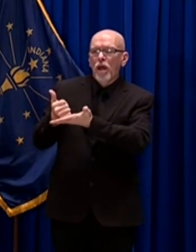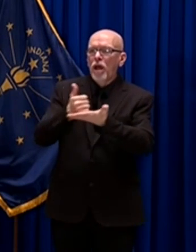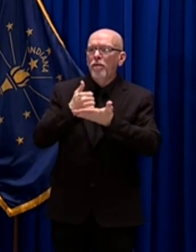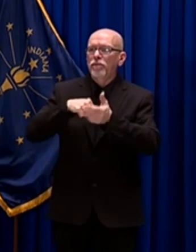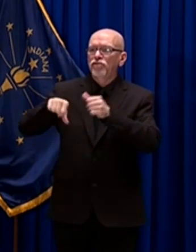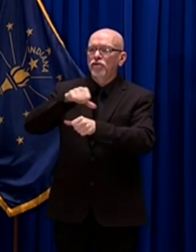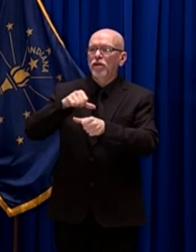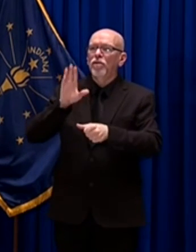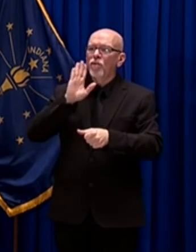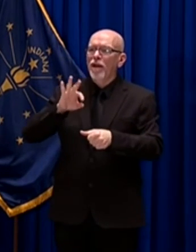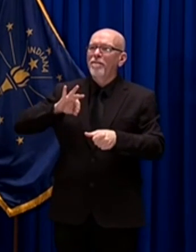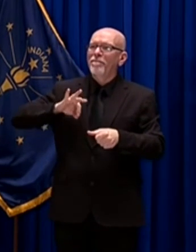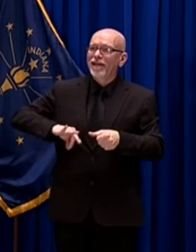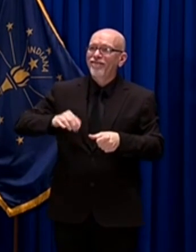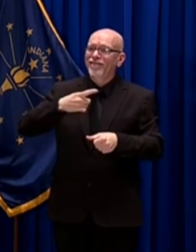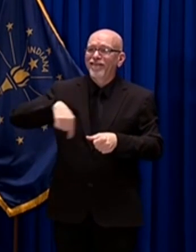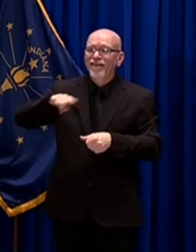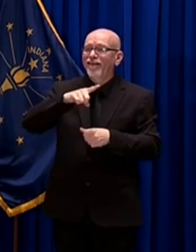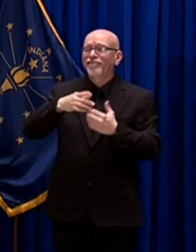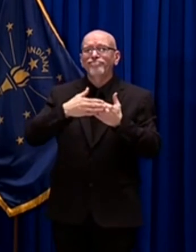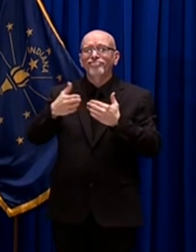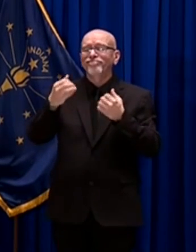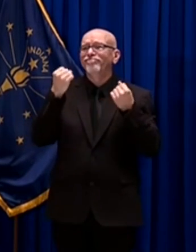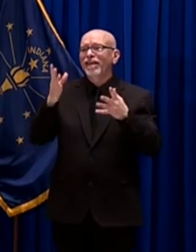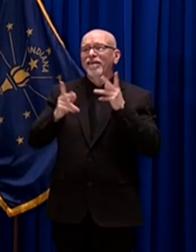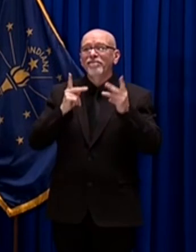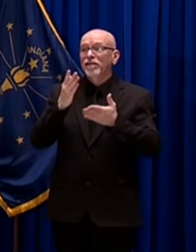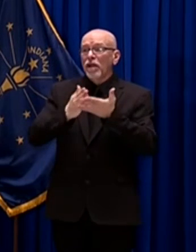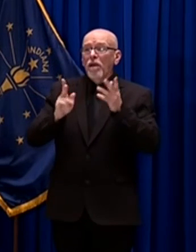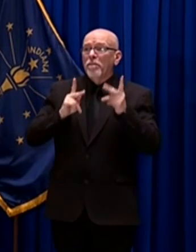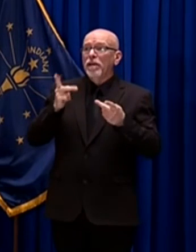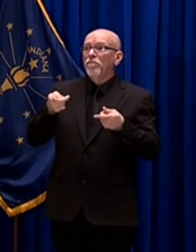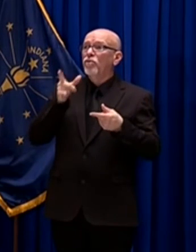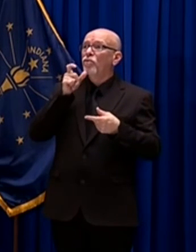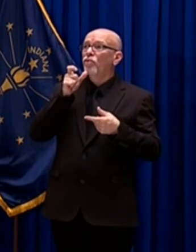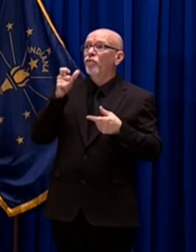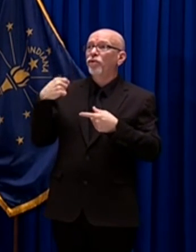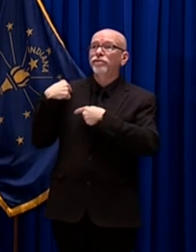They're going to benefit an untold number of people, maybe some people who have been